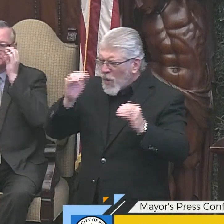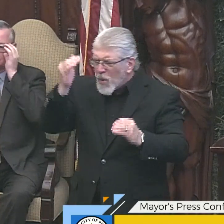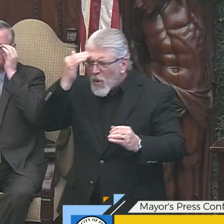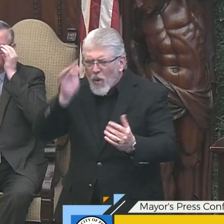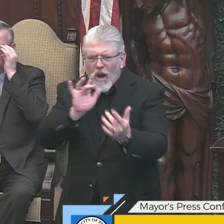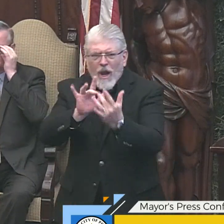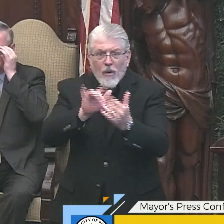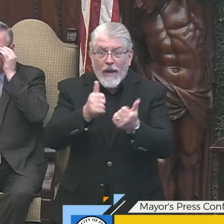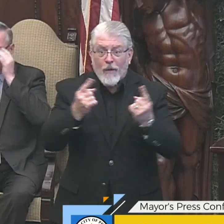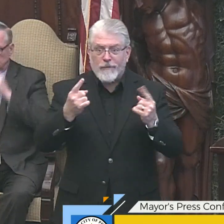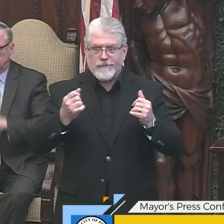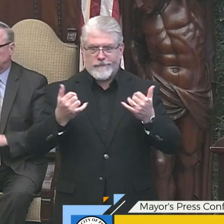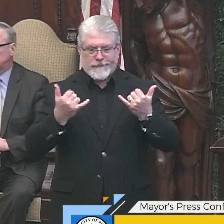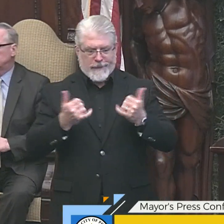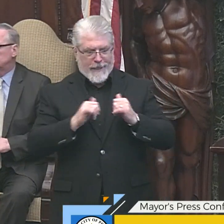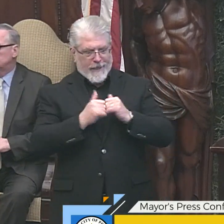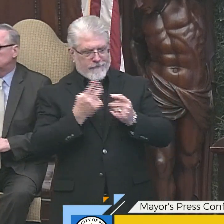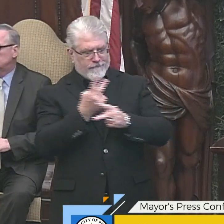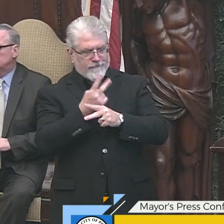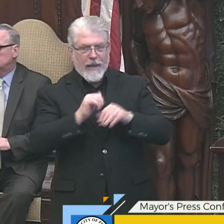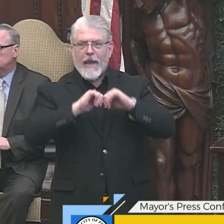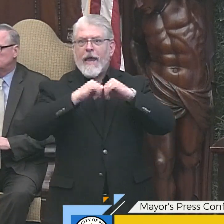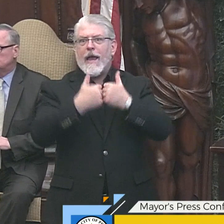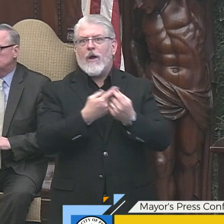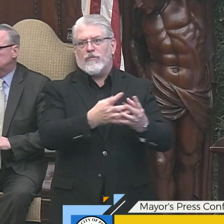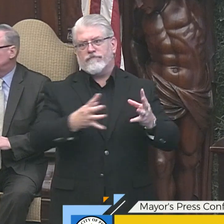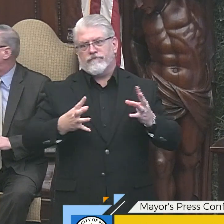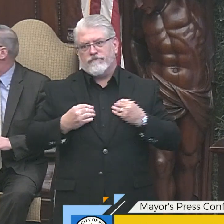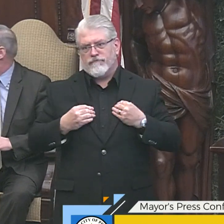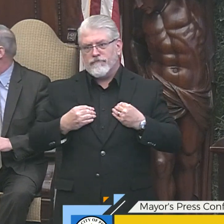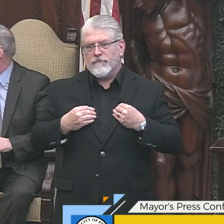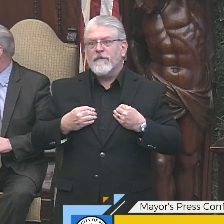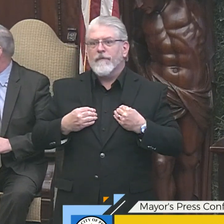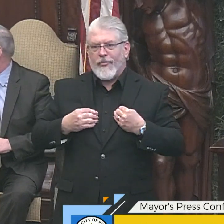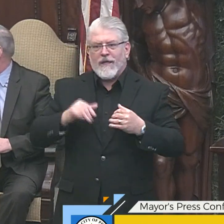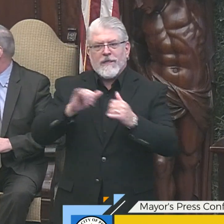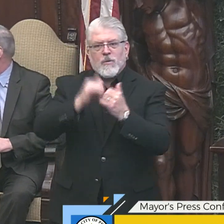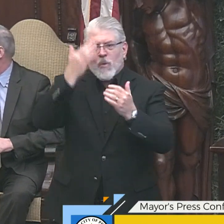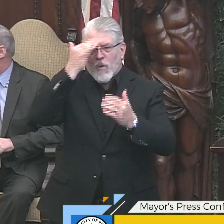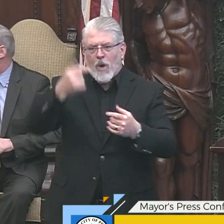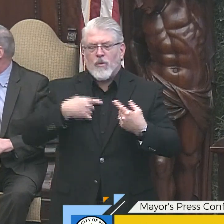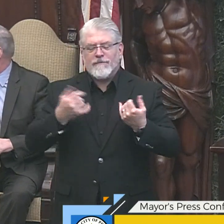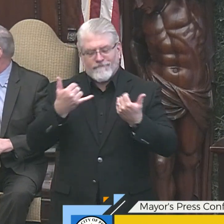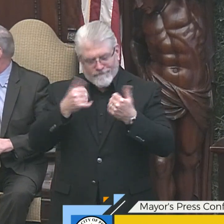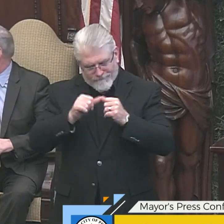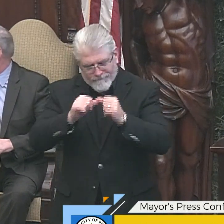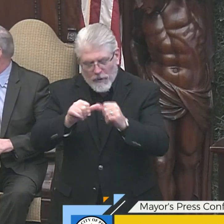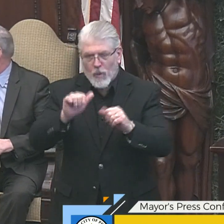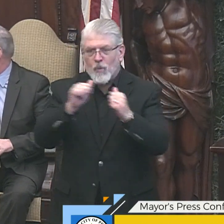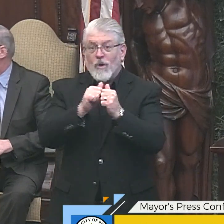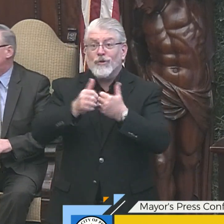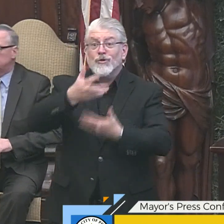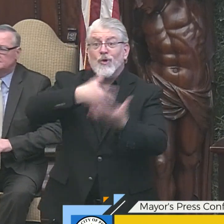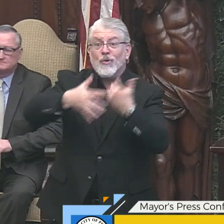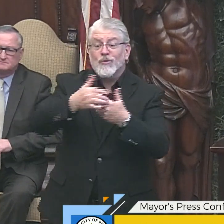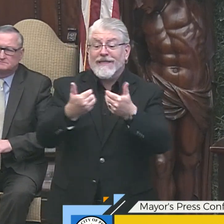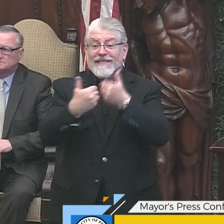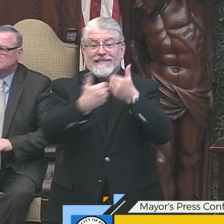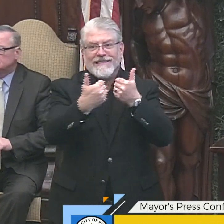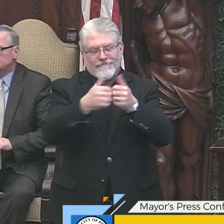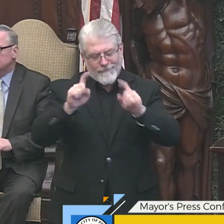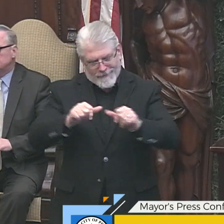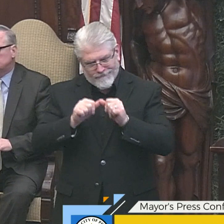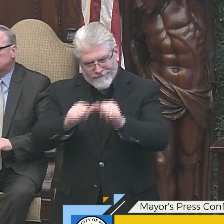we do know that this virus is circulating in the community. That's what we expected. That is definitely what is happening now. We have an additional